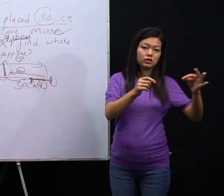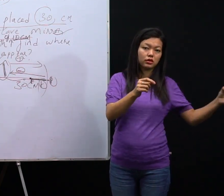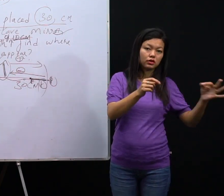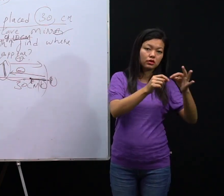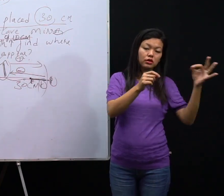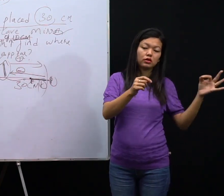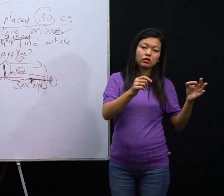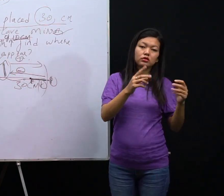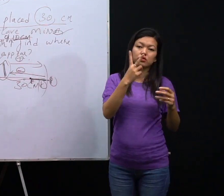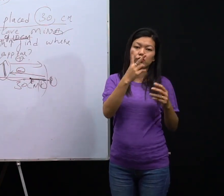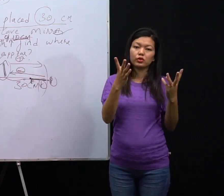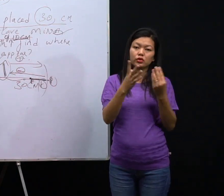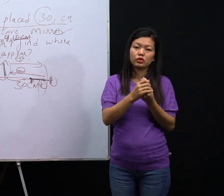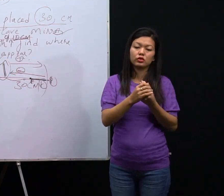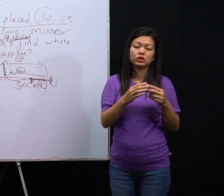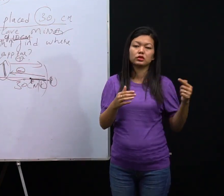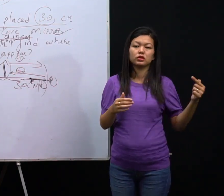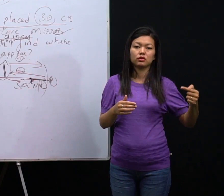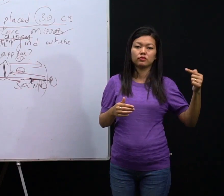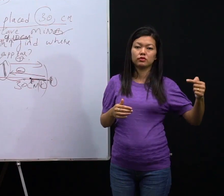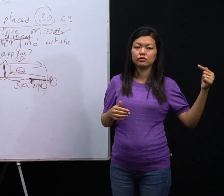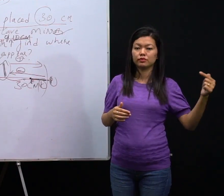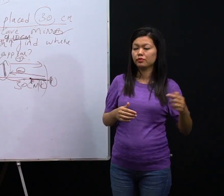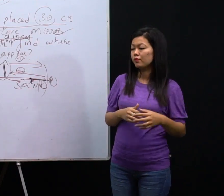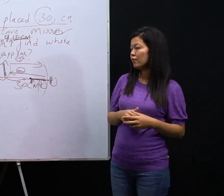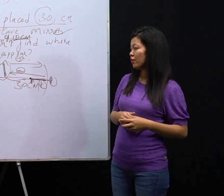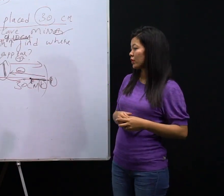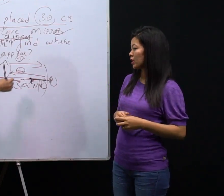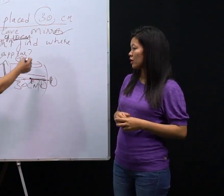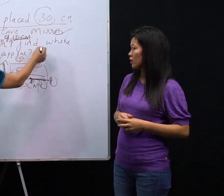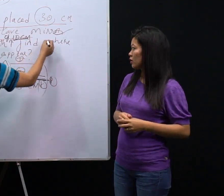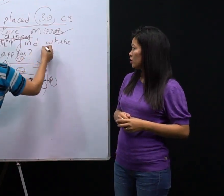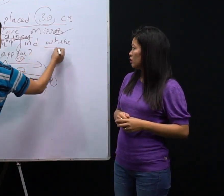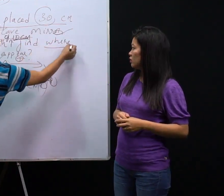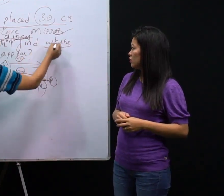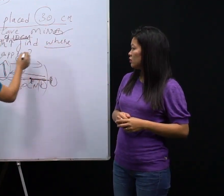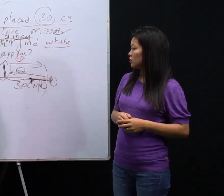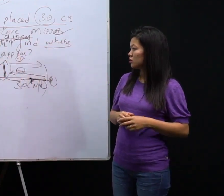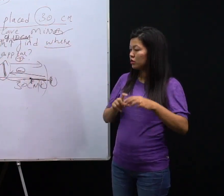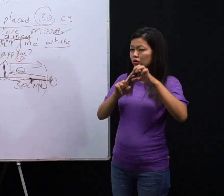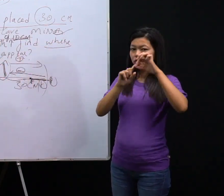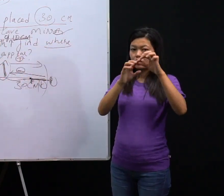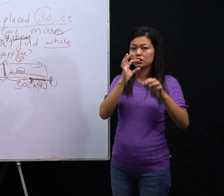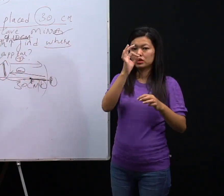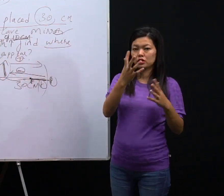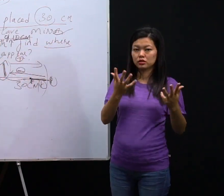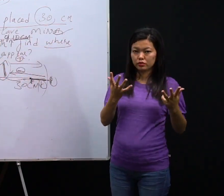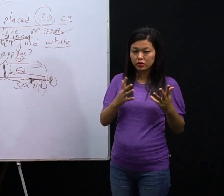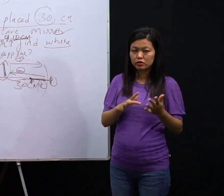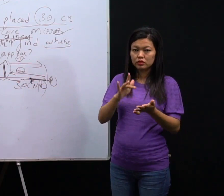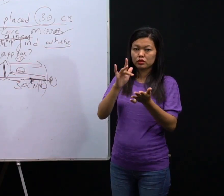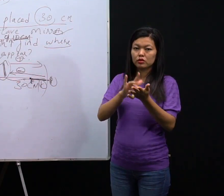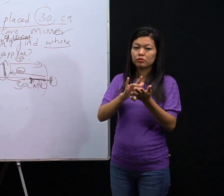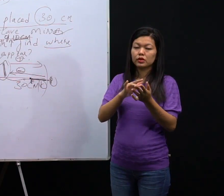right? V is not given. That means the image distance is not given. And the question that they are asking is where the image will